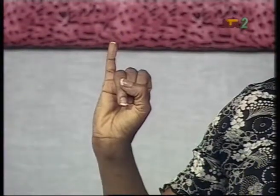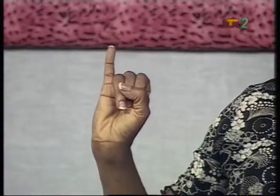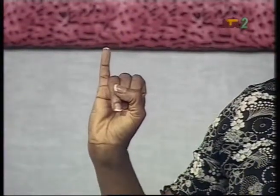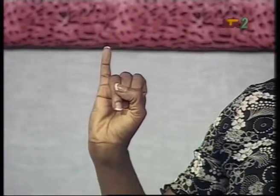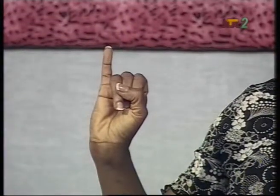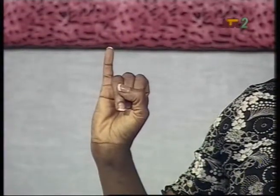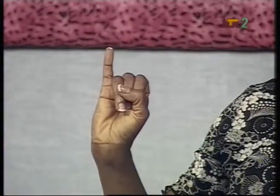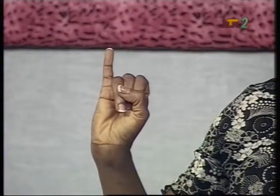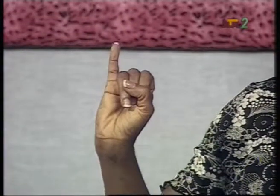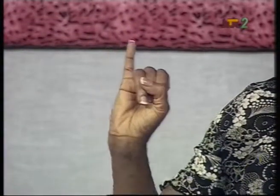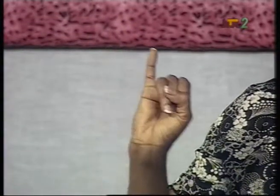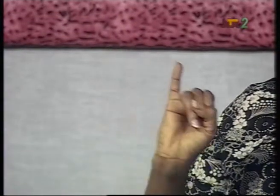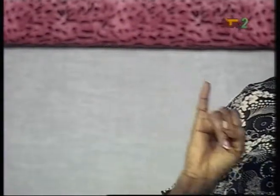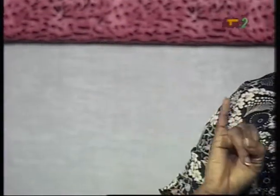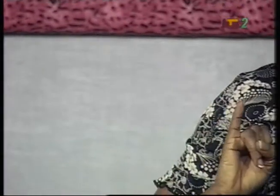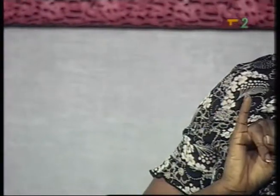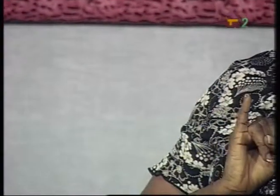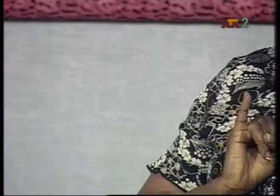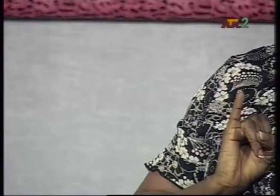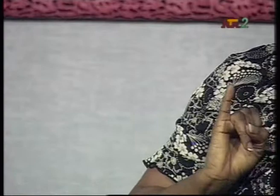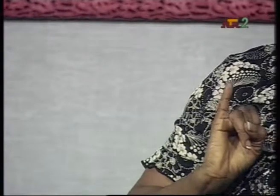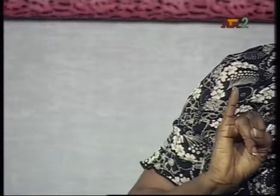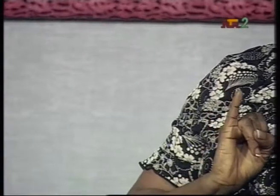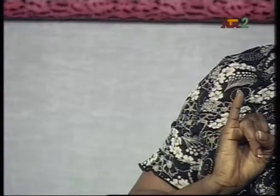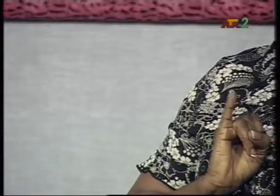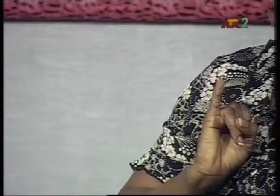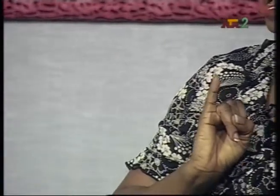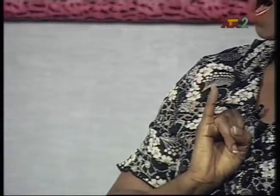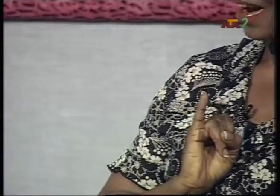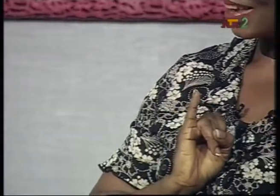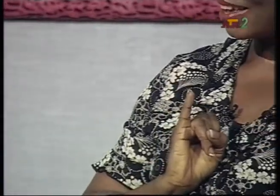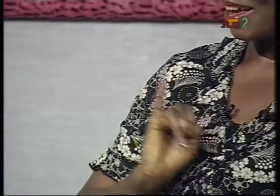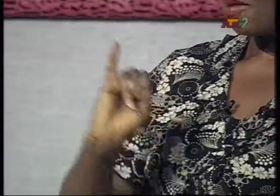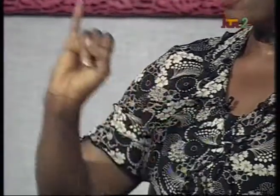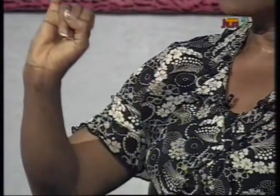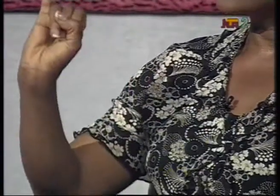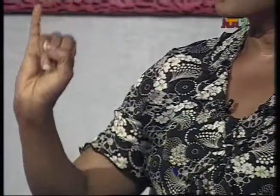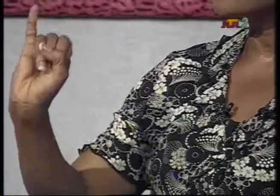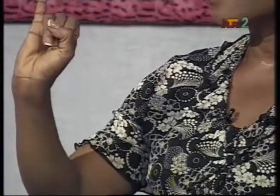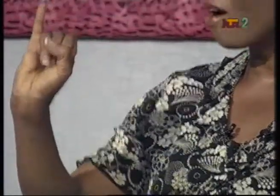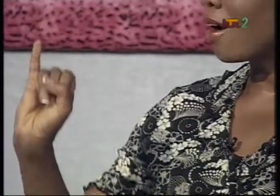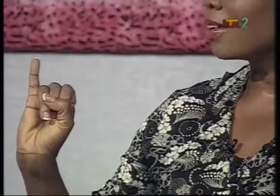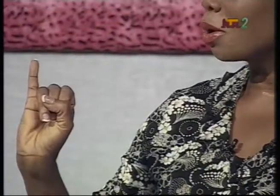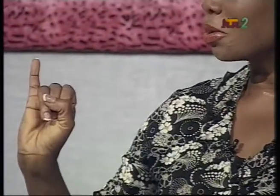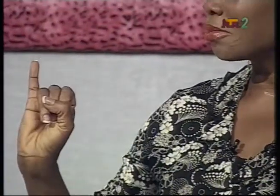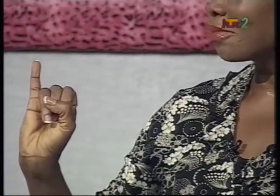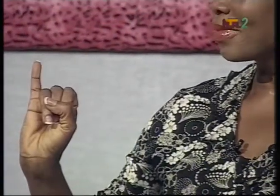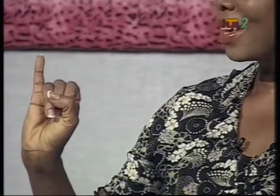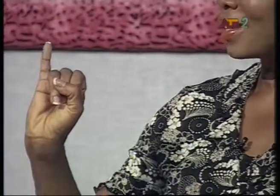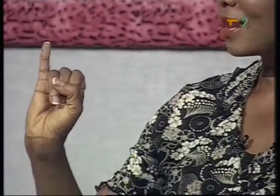noticed the difference? If you bring it to your chest, it becomes a pronoun I. But if it stands all alone, it's a